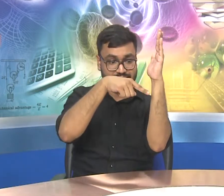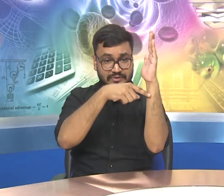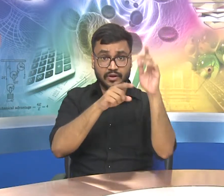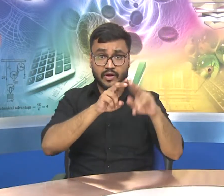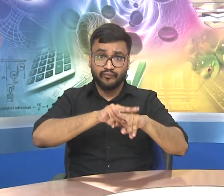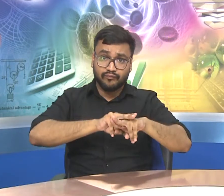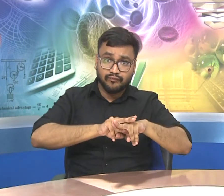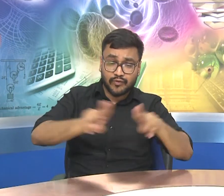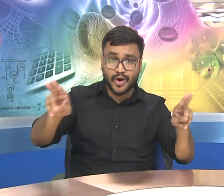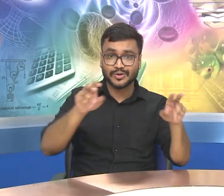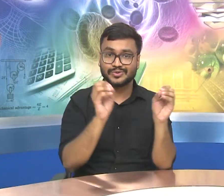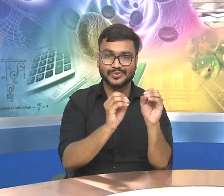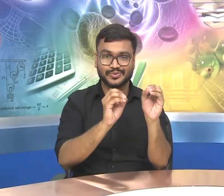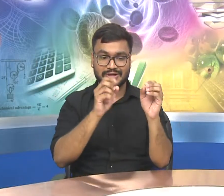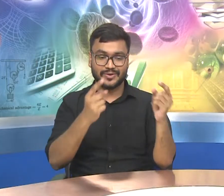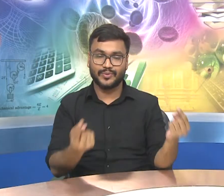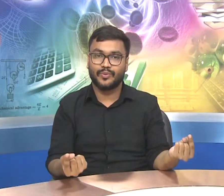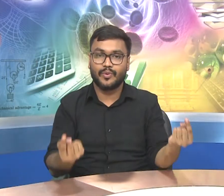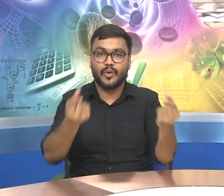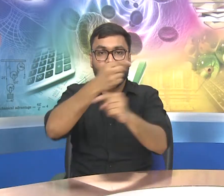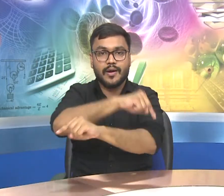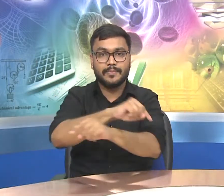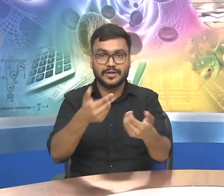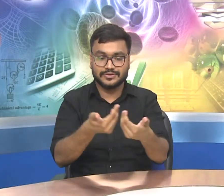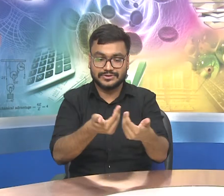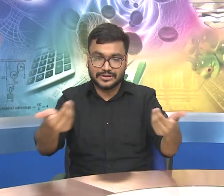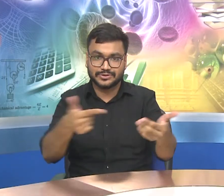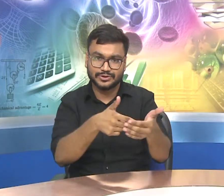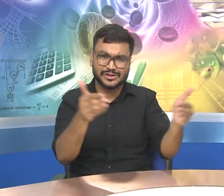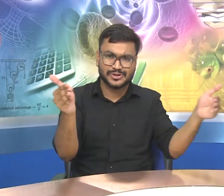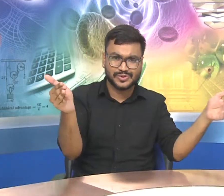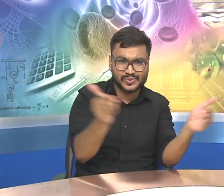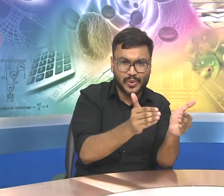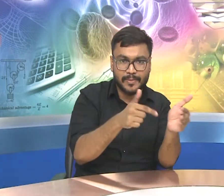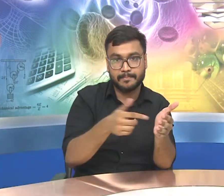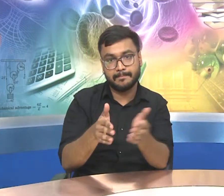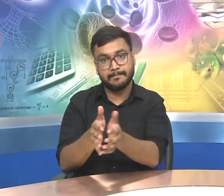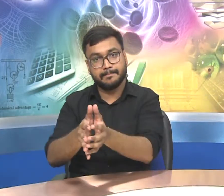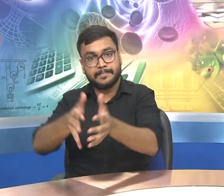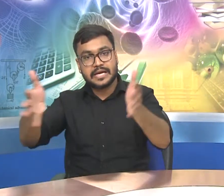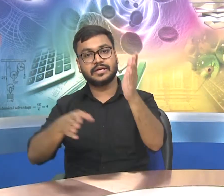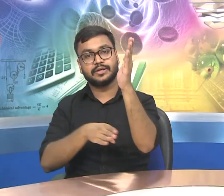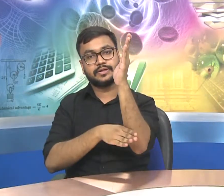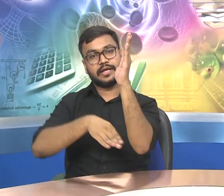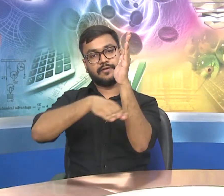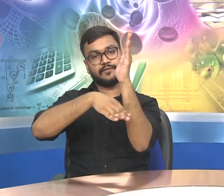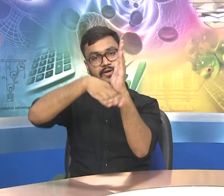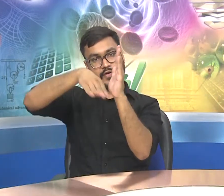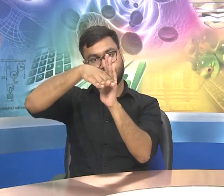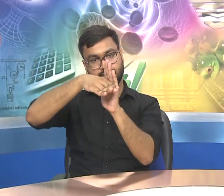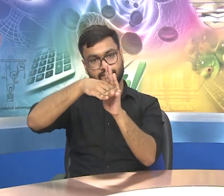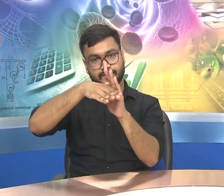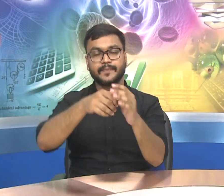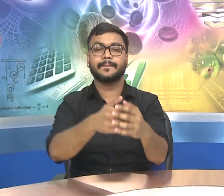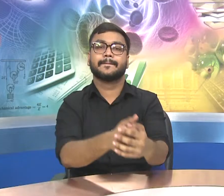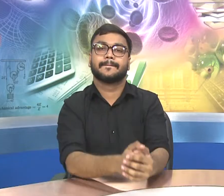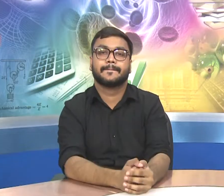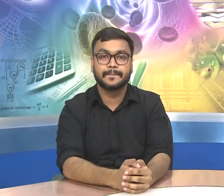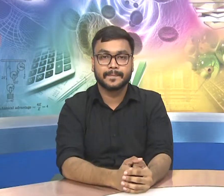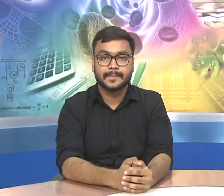their total biomass at any given time is less than the biomass